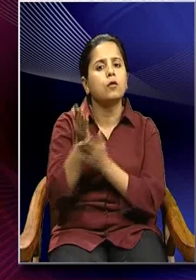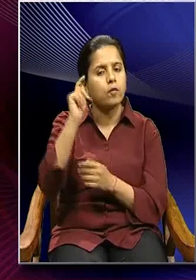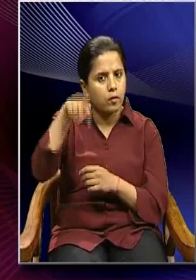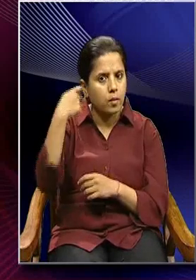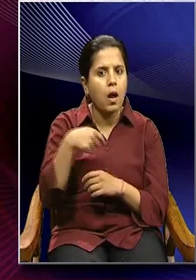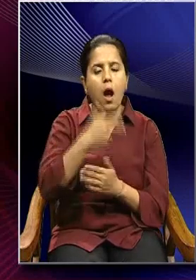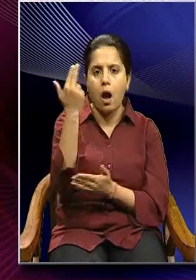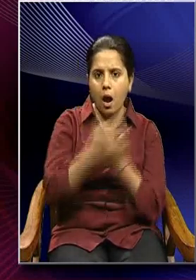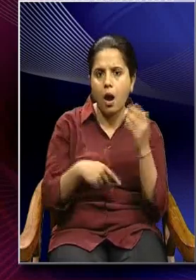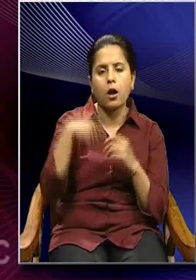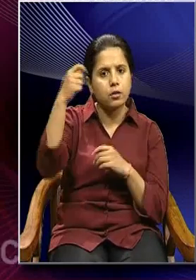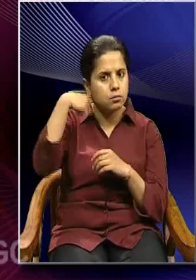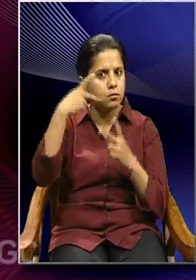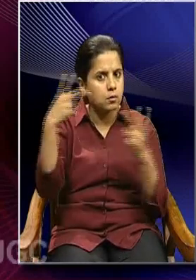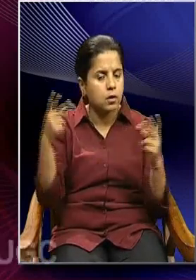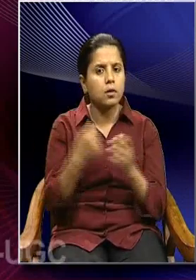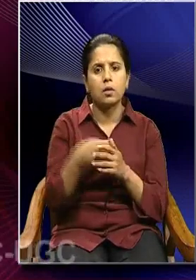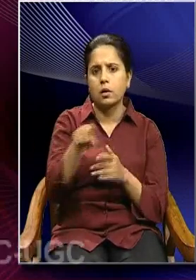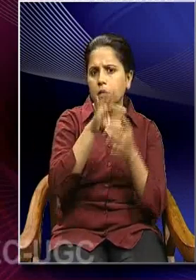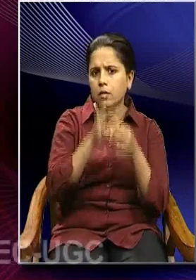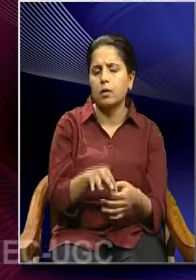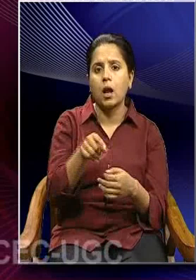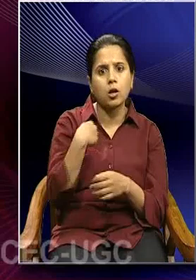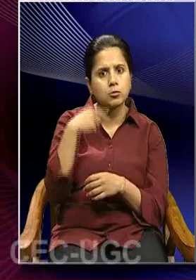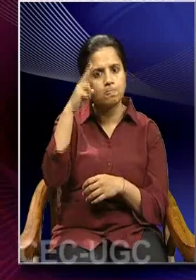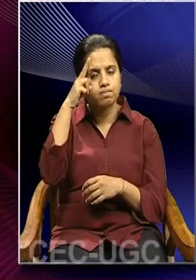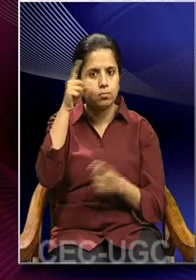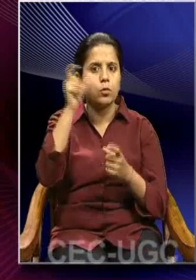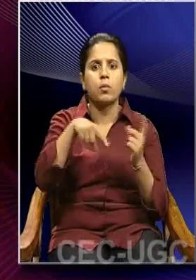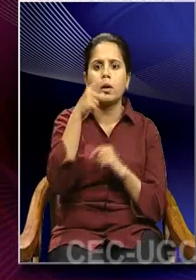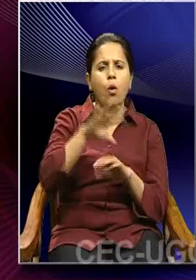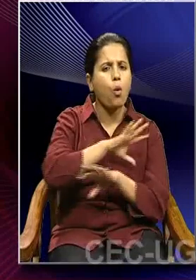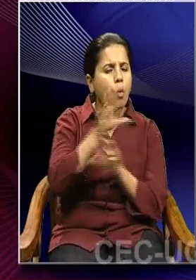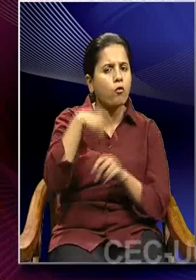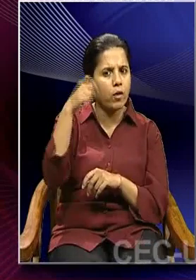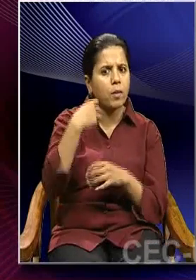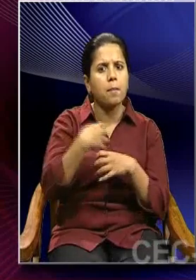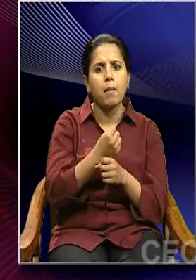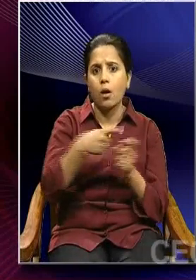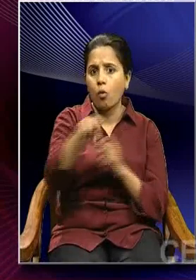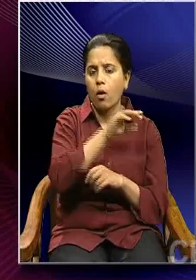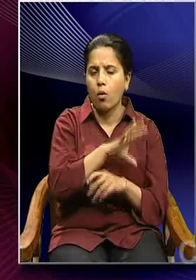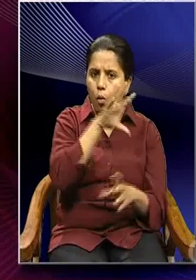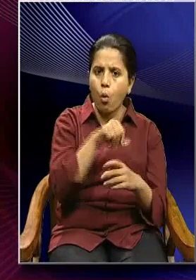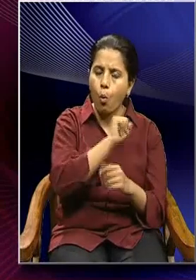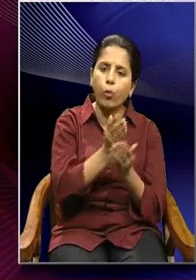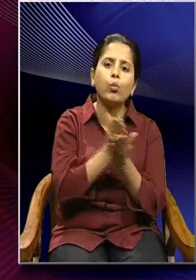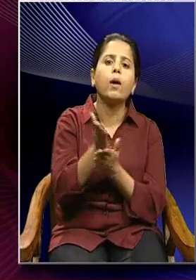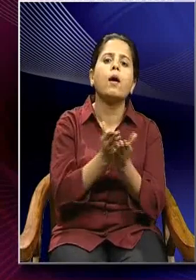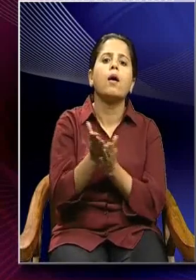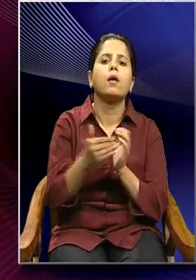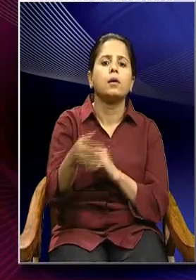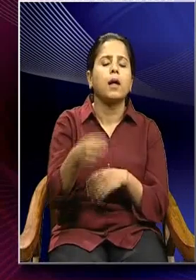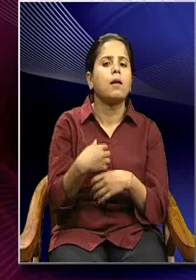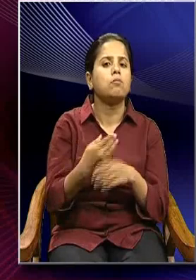cinema or the parallel cinema in this particular concern, and how all these filmmakers, they have contributed in their own way to